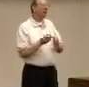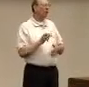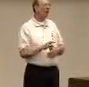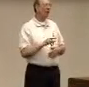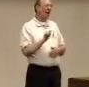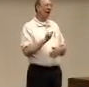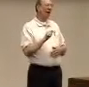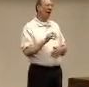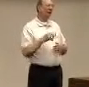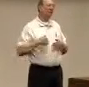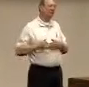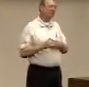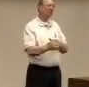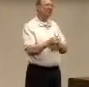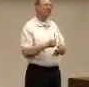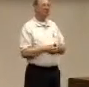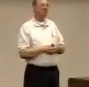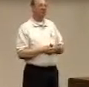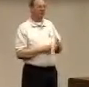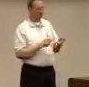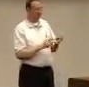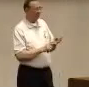serve. And so be praying for her.